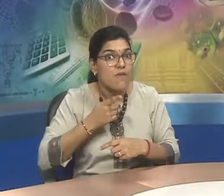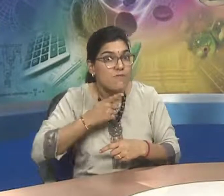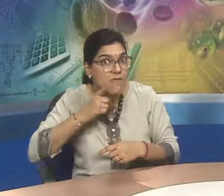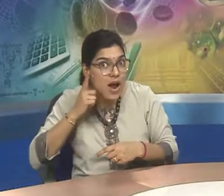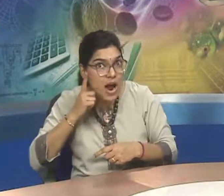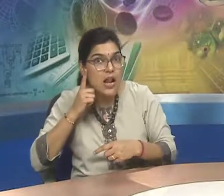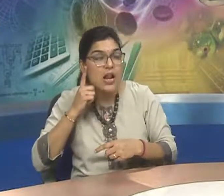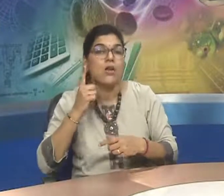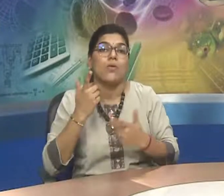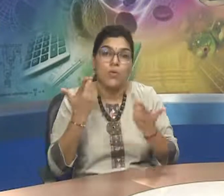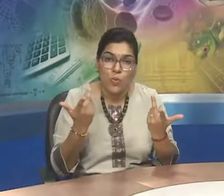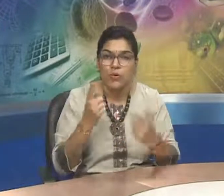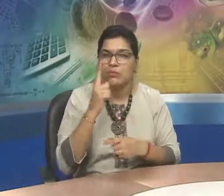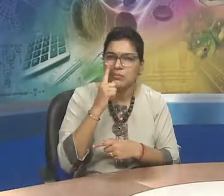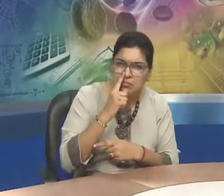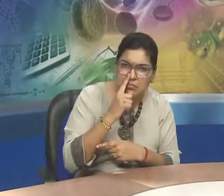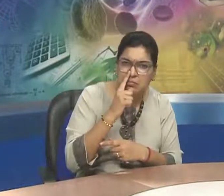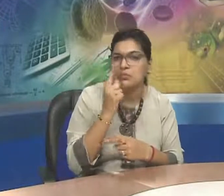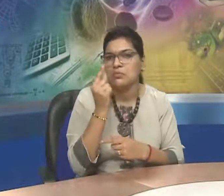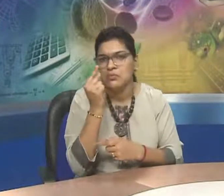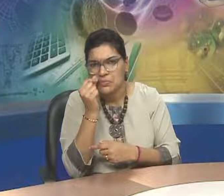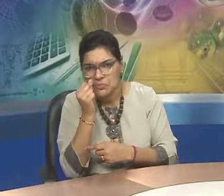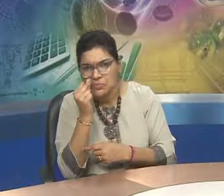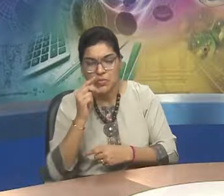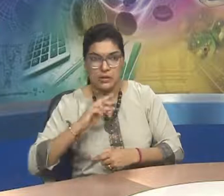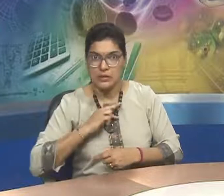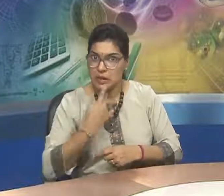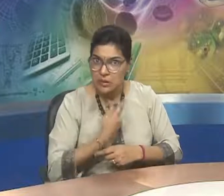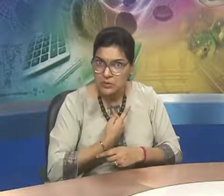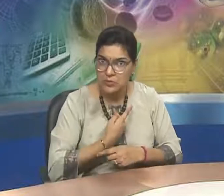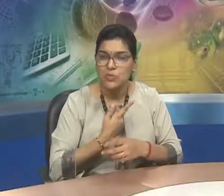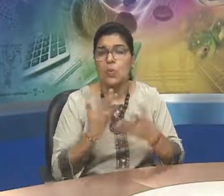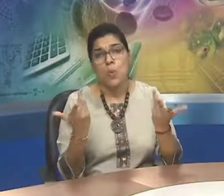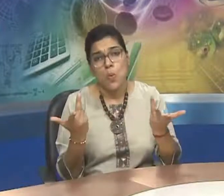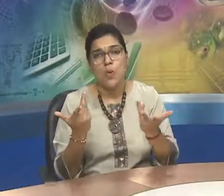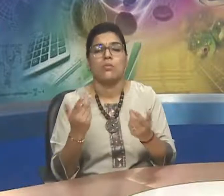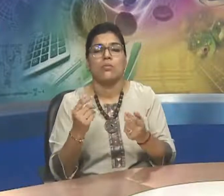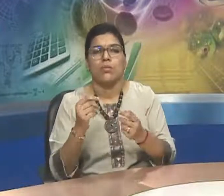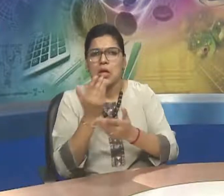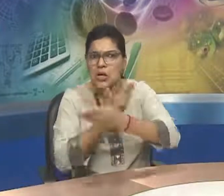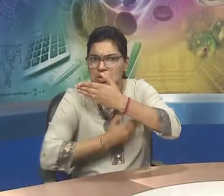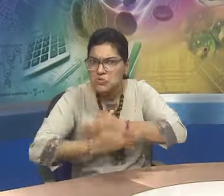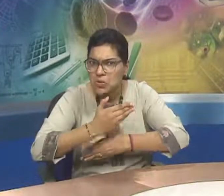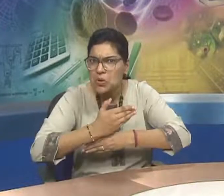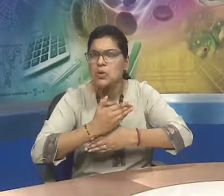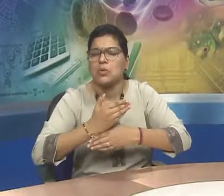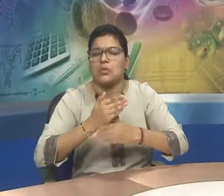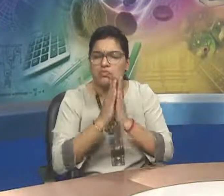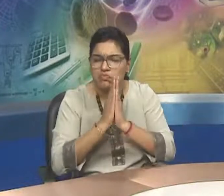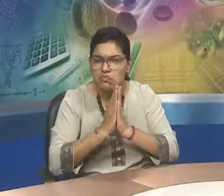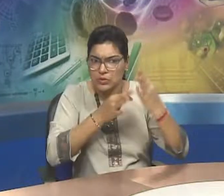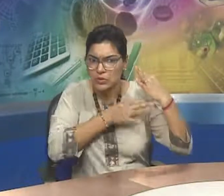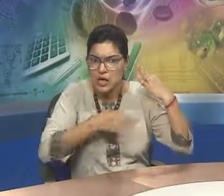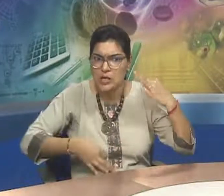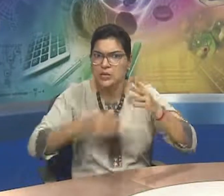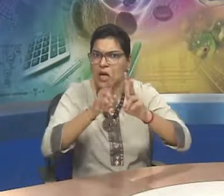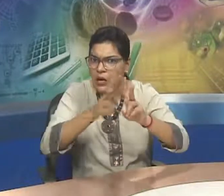between citizens on the basis of religion, race, sex, place of